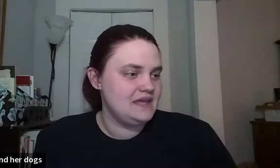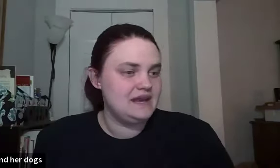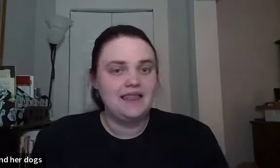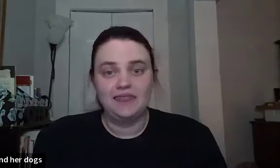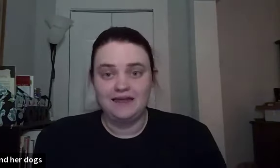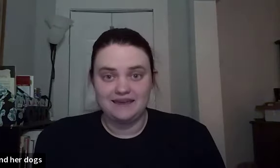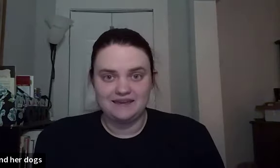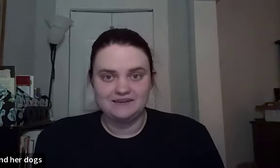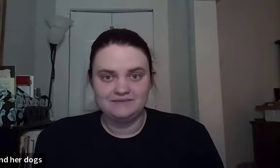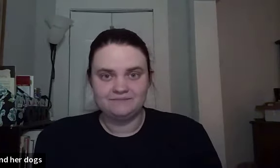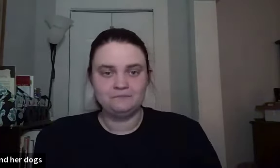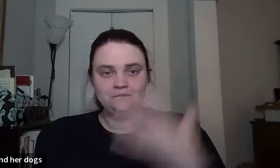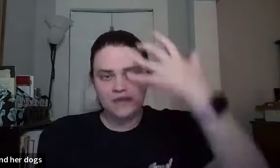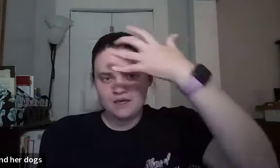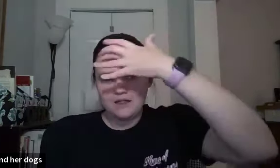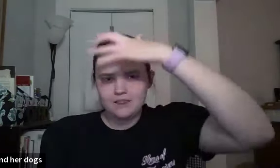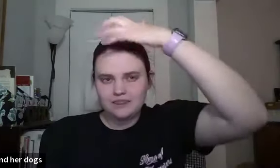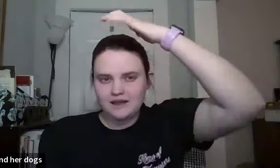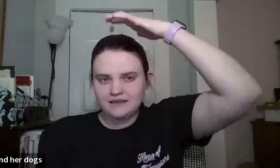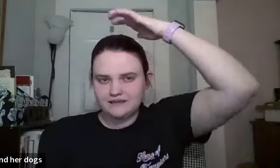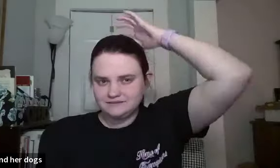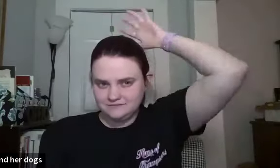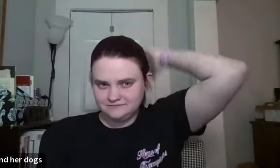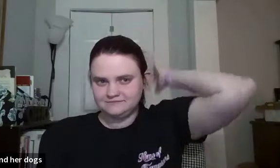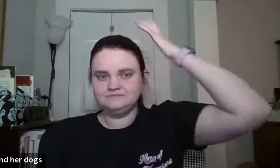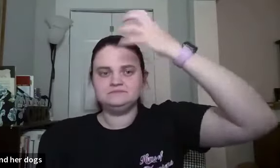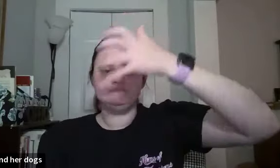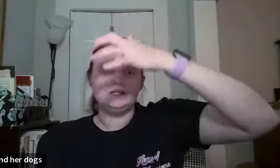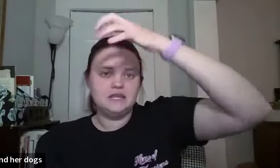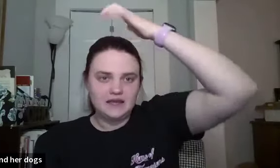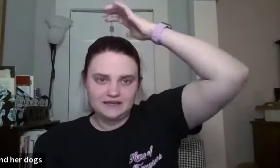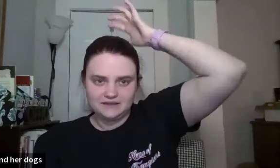Then lion, lion, lion.